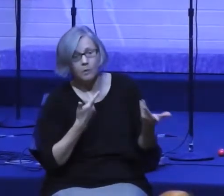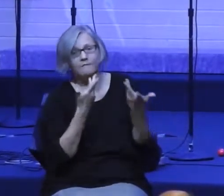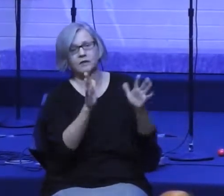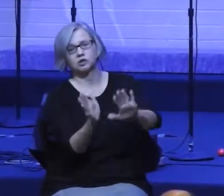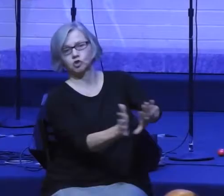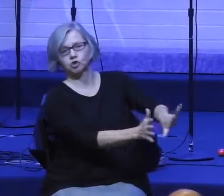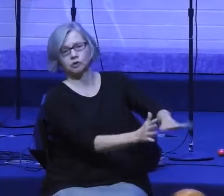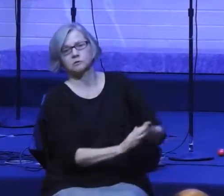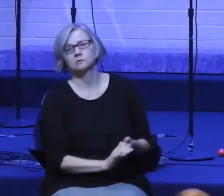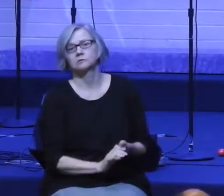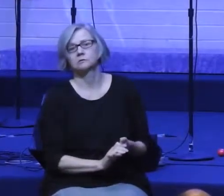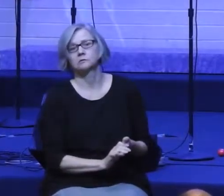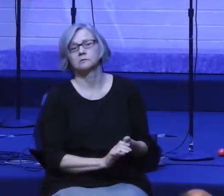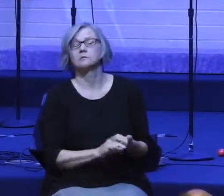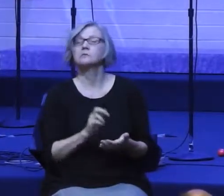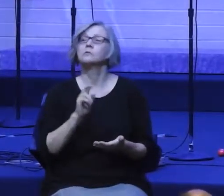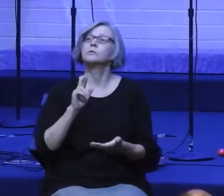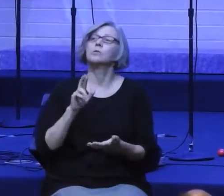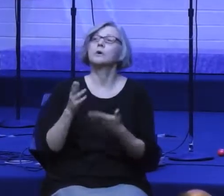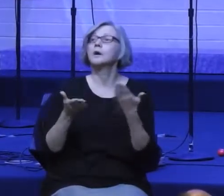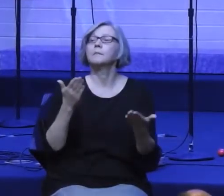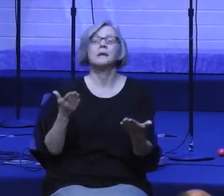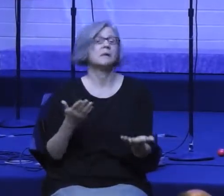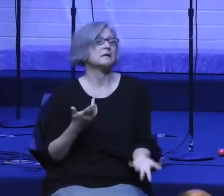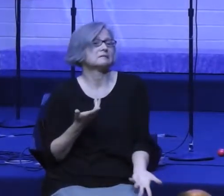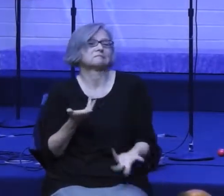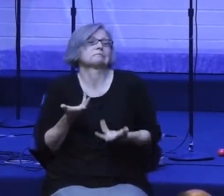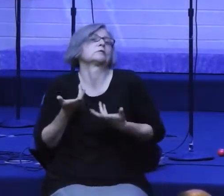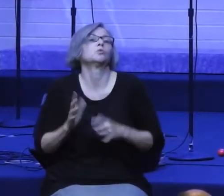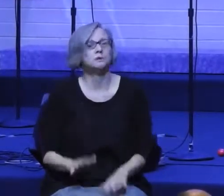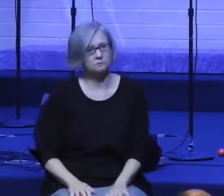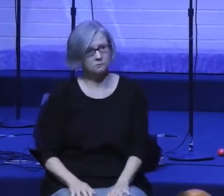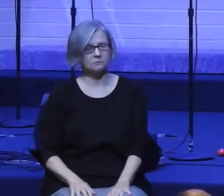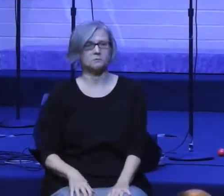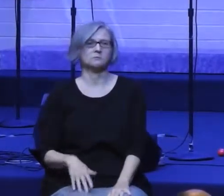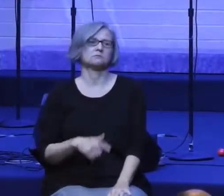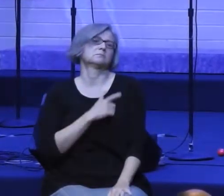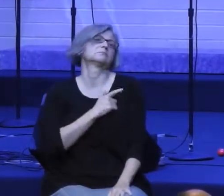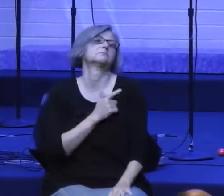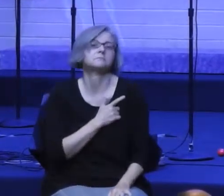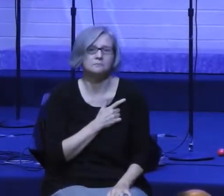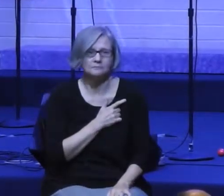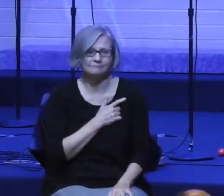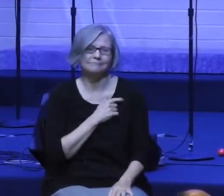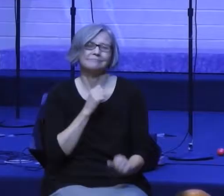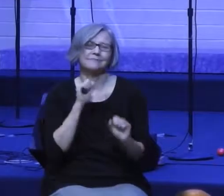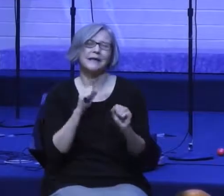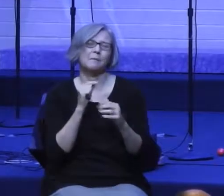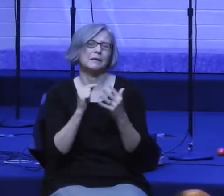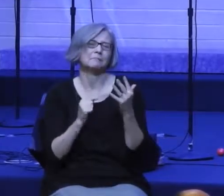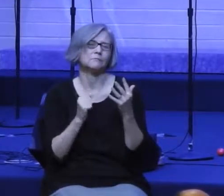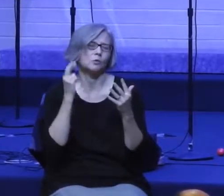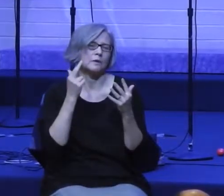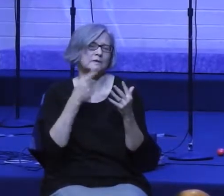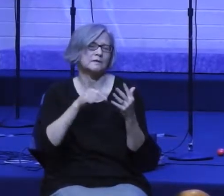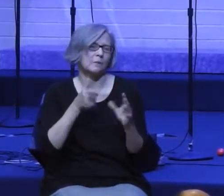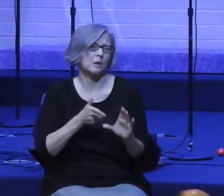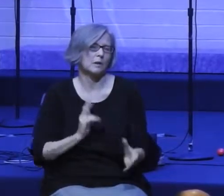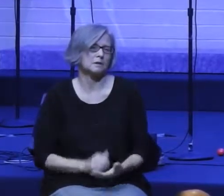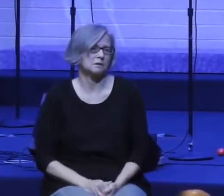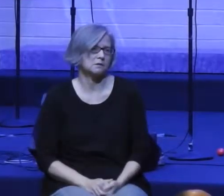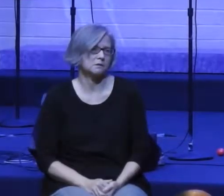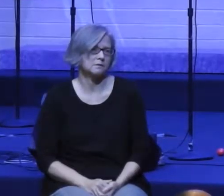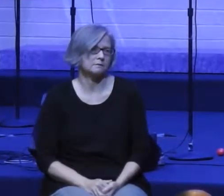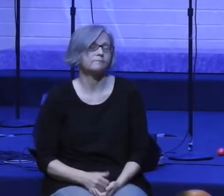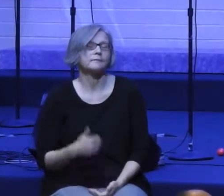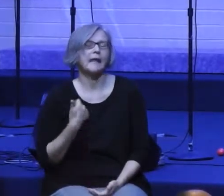can quit because of a lack of desire, because of apathy, because of laziness. It can be all sorts of things. Just the case. A